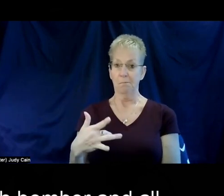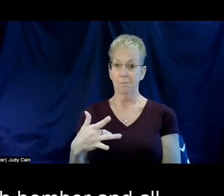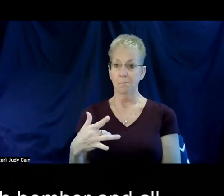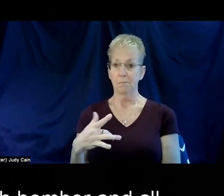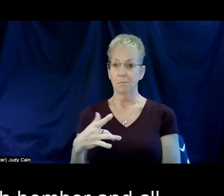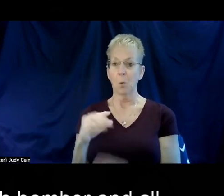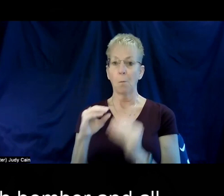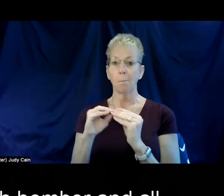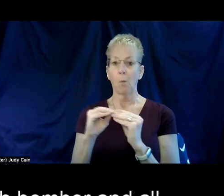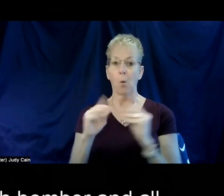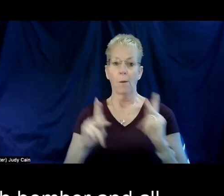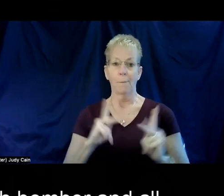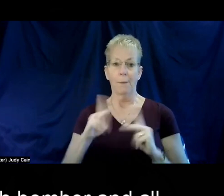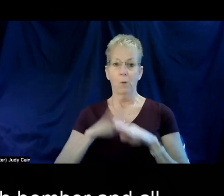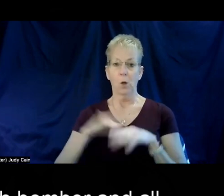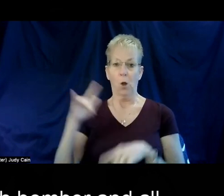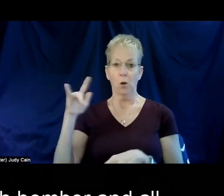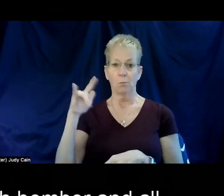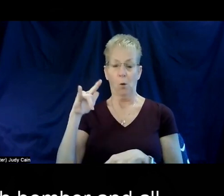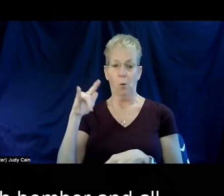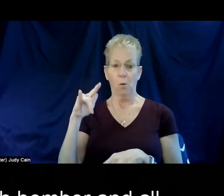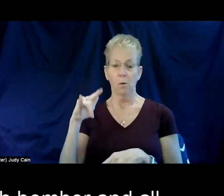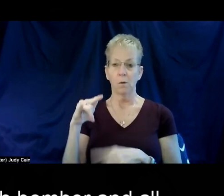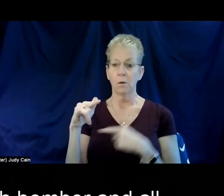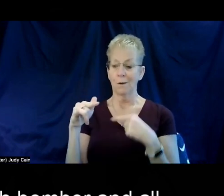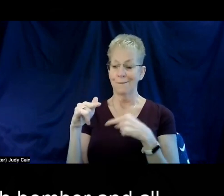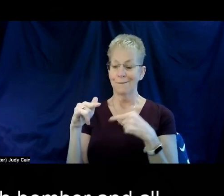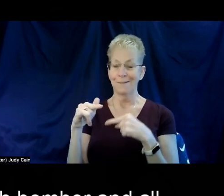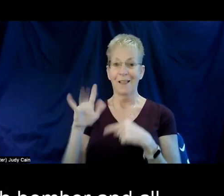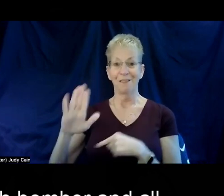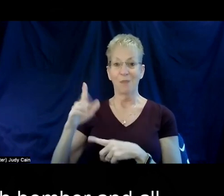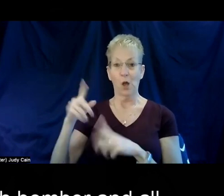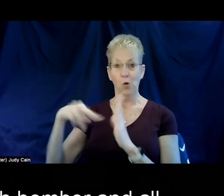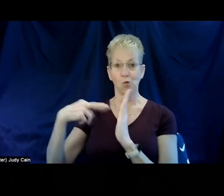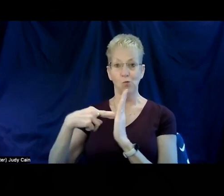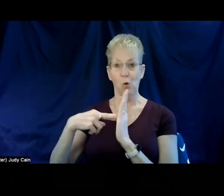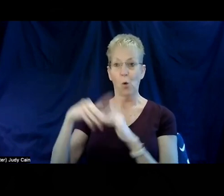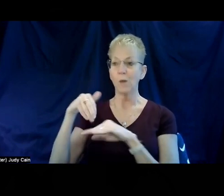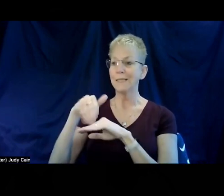crewmen in each bomber, and all they did was send out